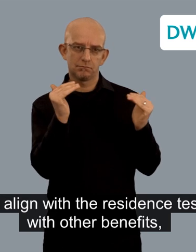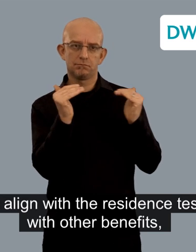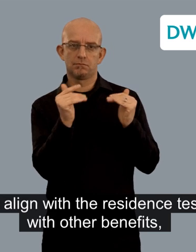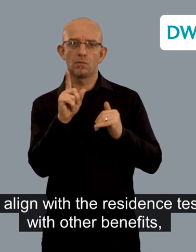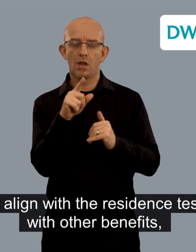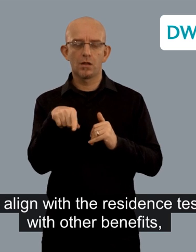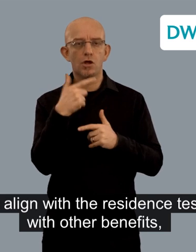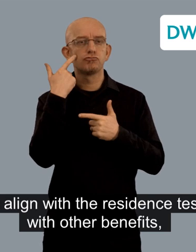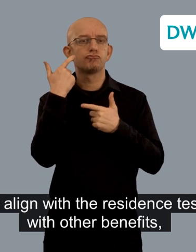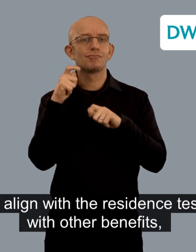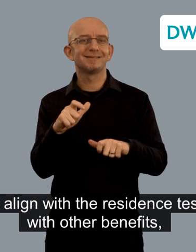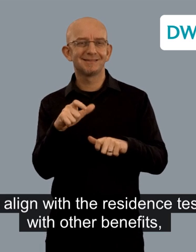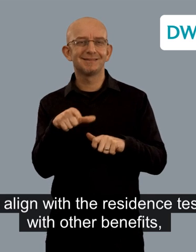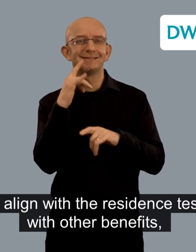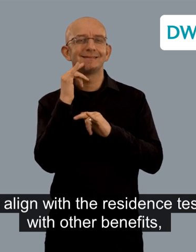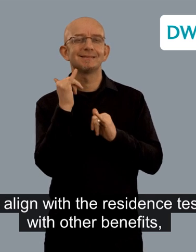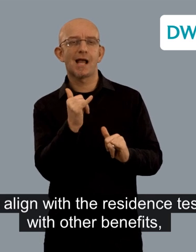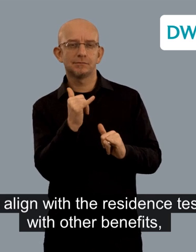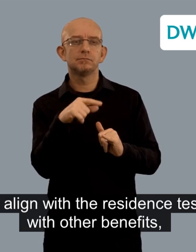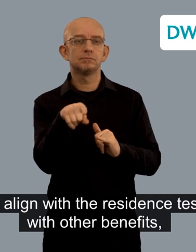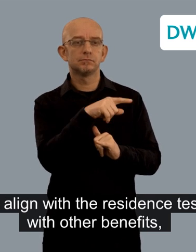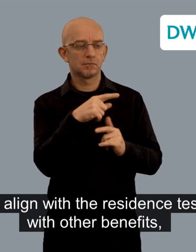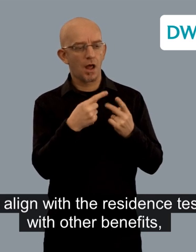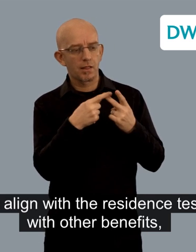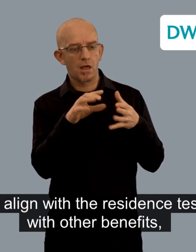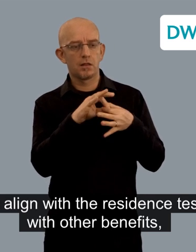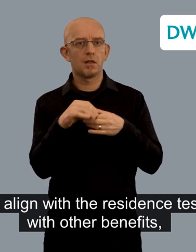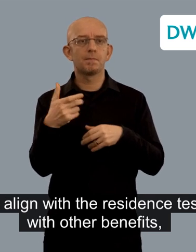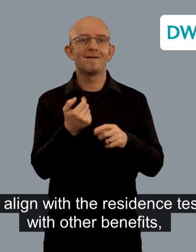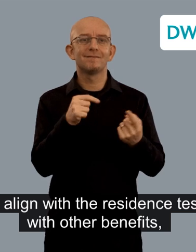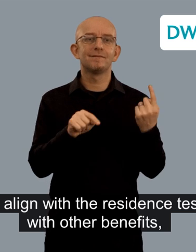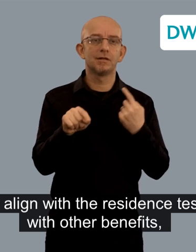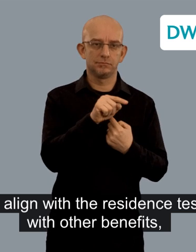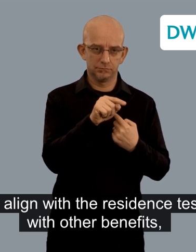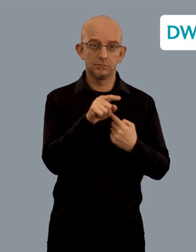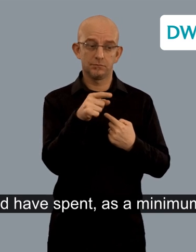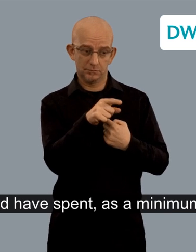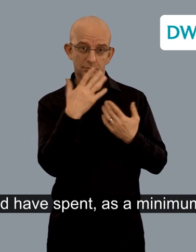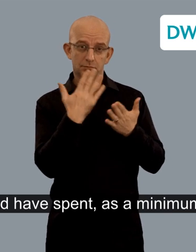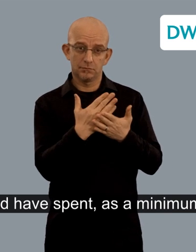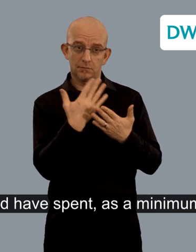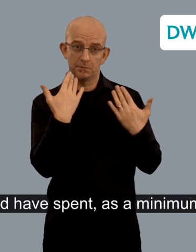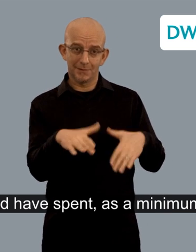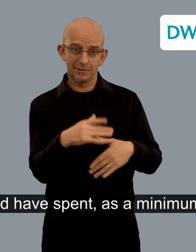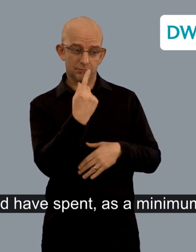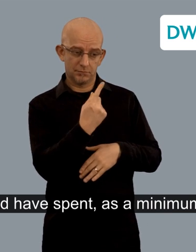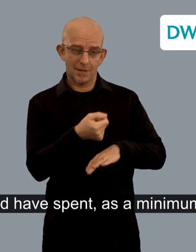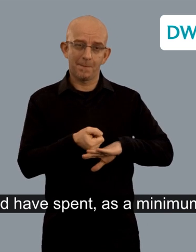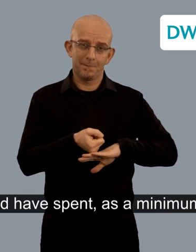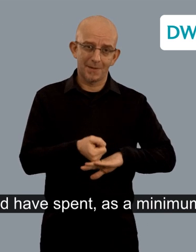other benefits, and have spent, as a minimum, at least